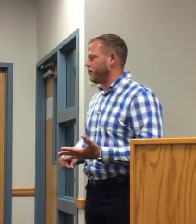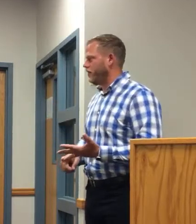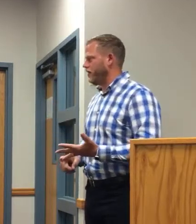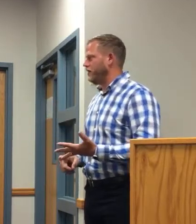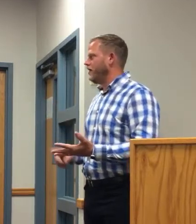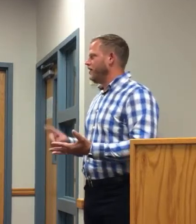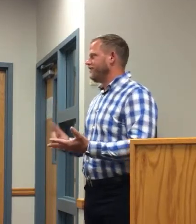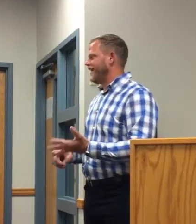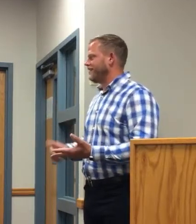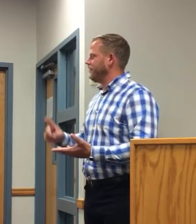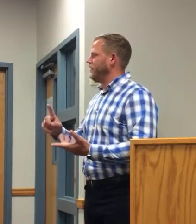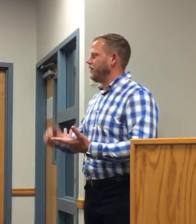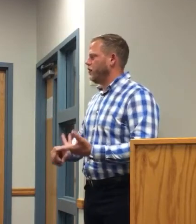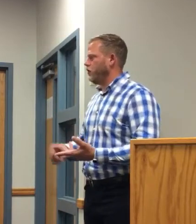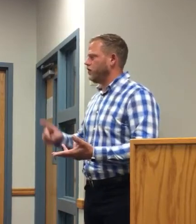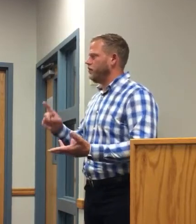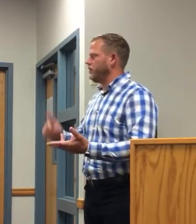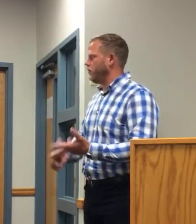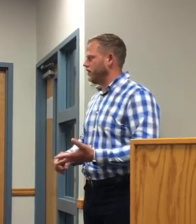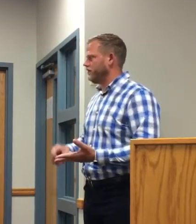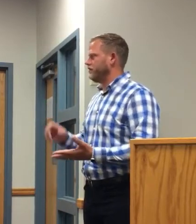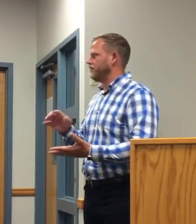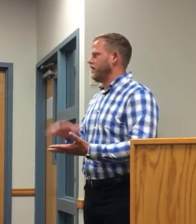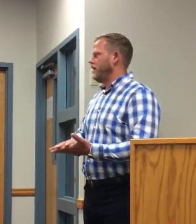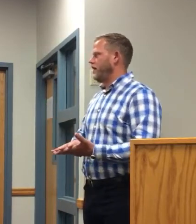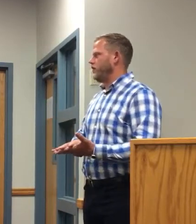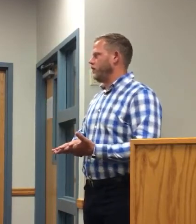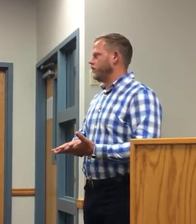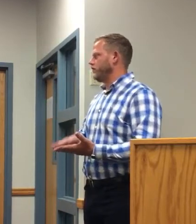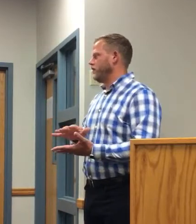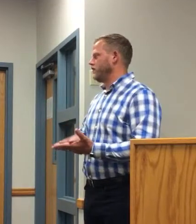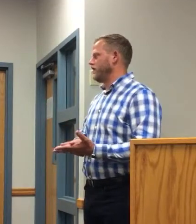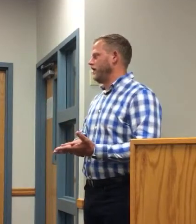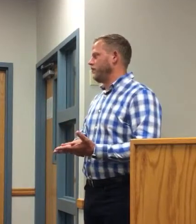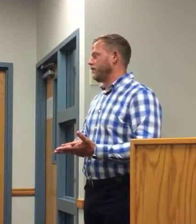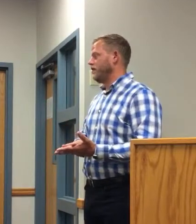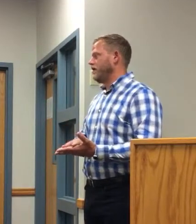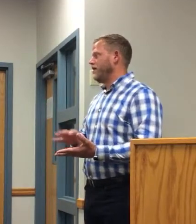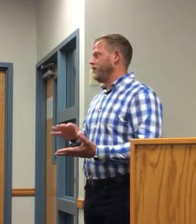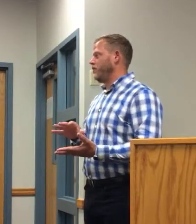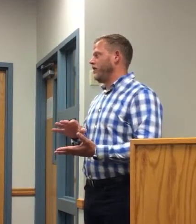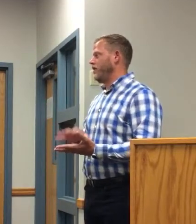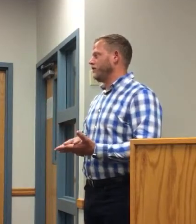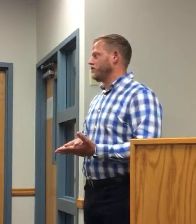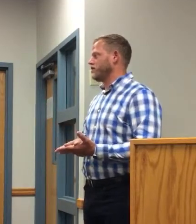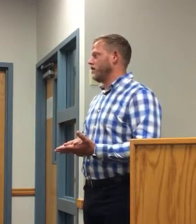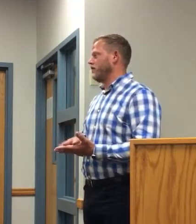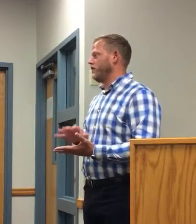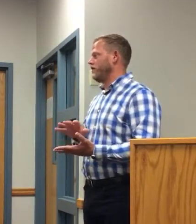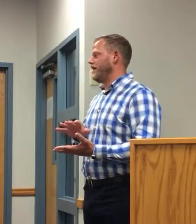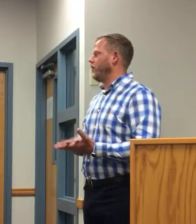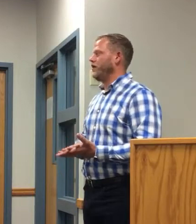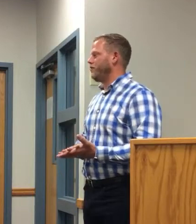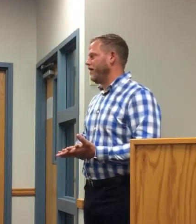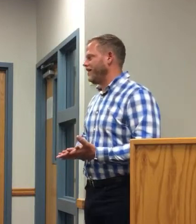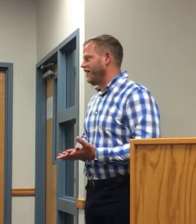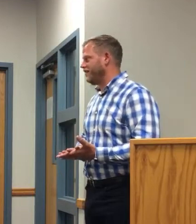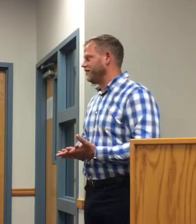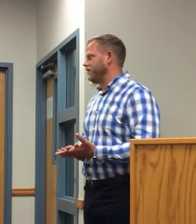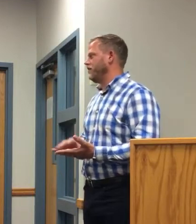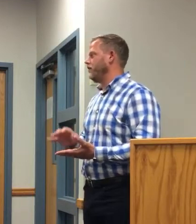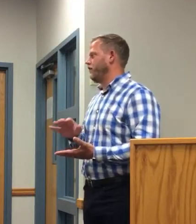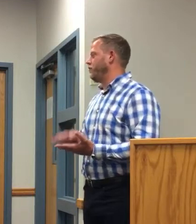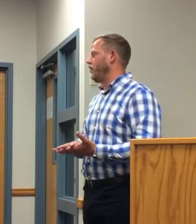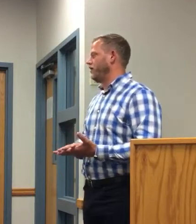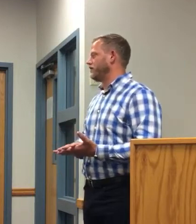we try to play Scott City and Holcomb and Ulysses and those teams. But we also struggle, they don't want to play